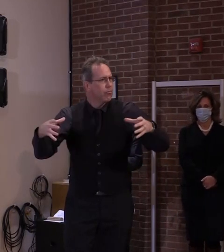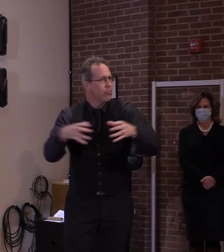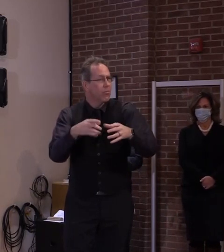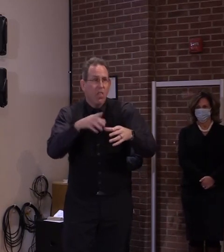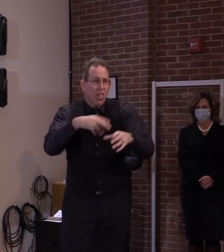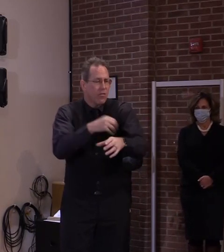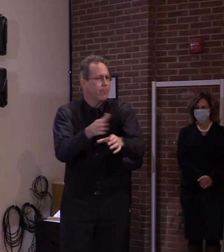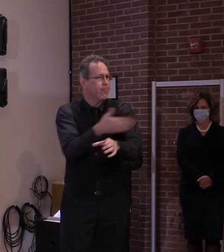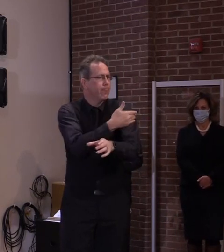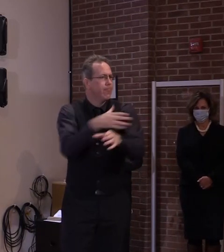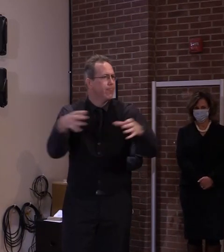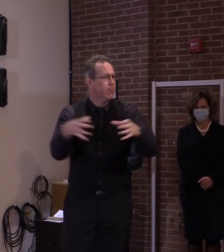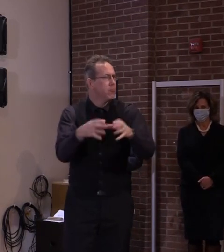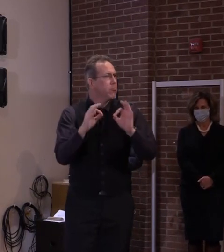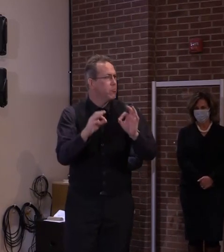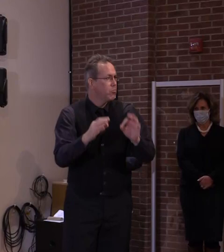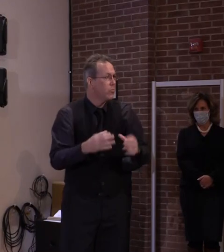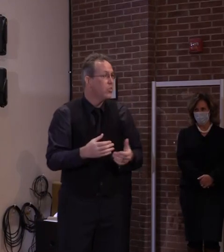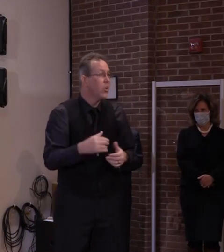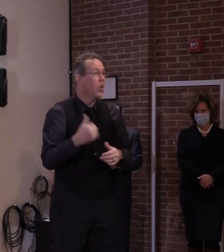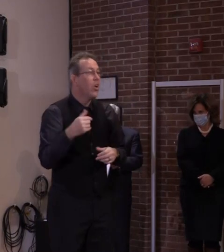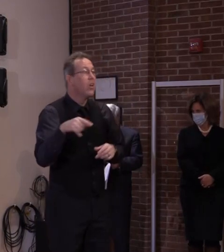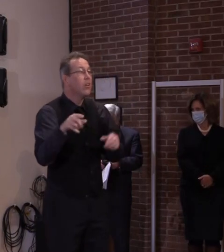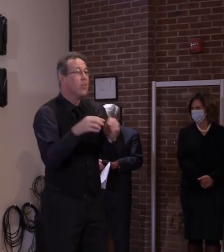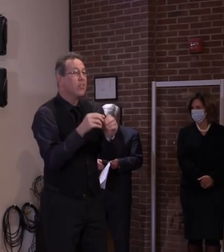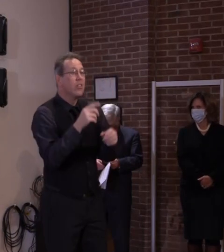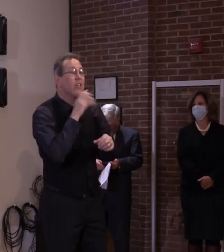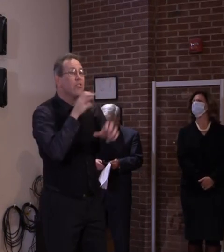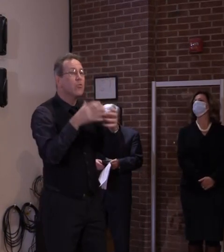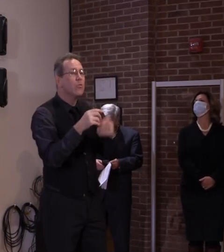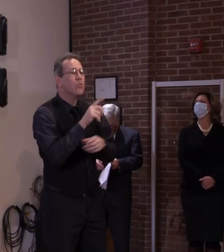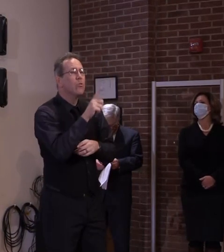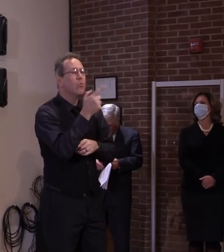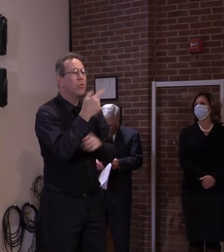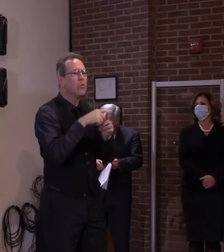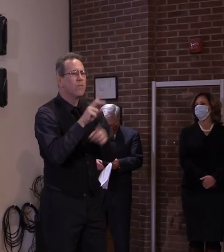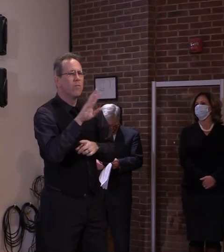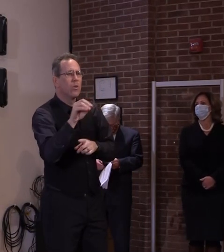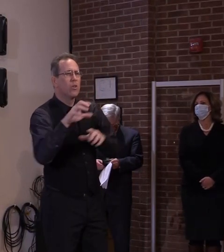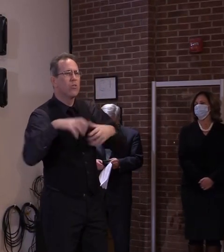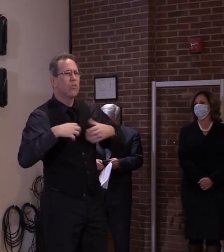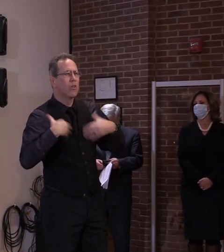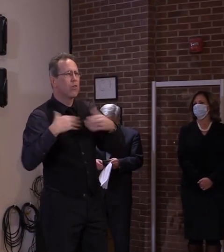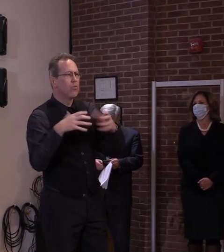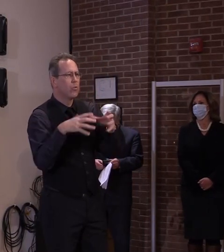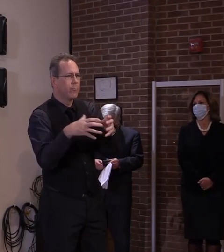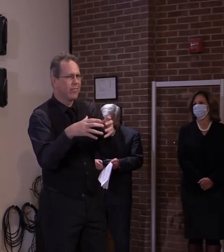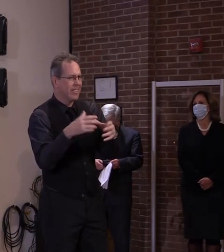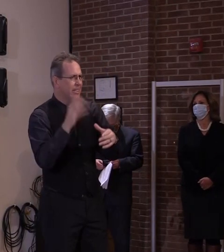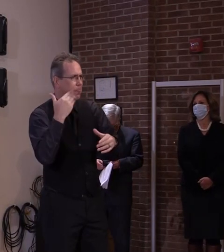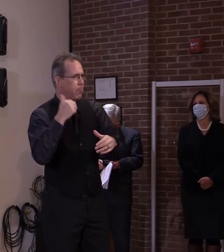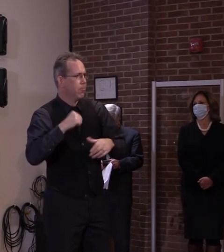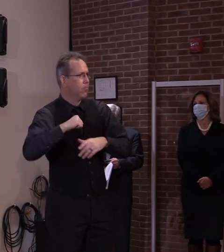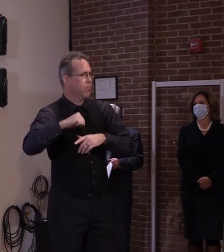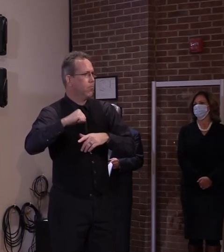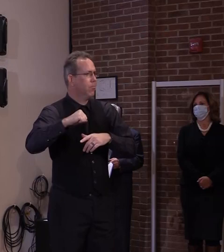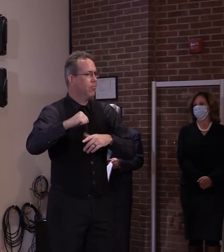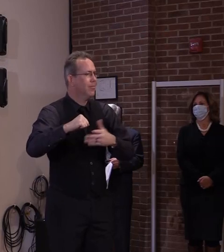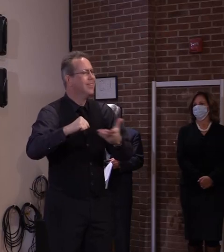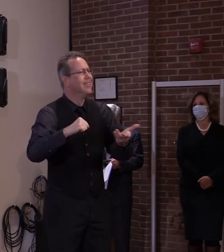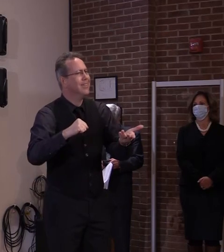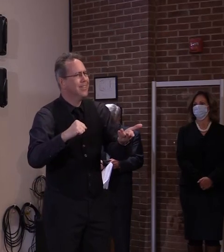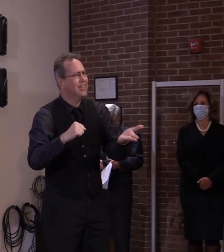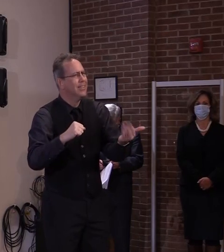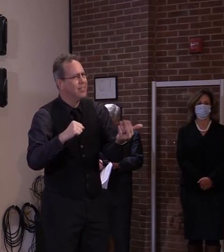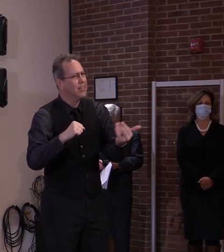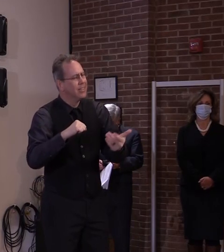to 40 that we seem to be having some difficulty in encouraging them to get vaccinated. So